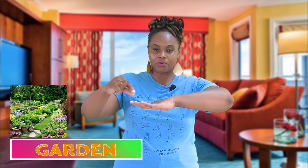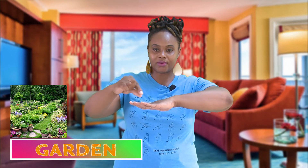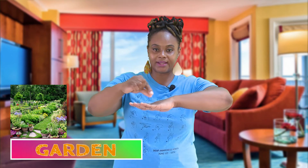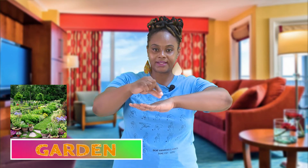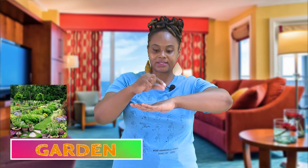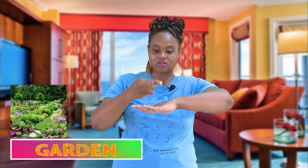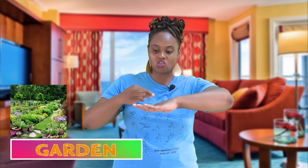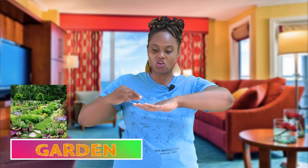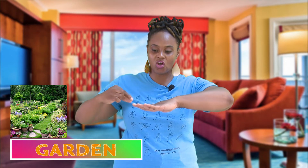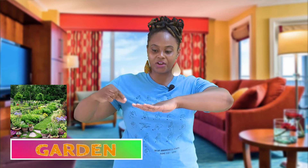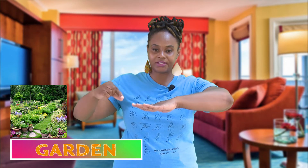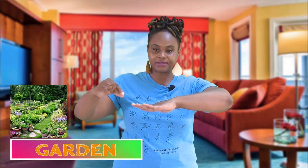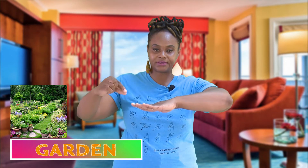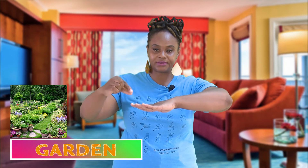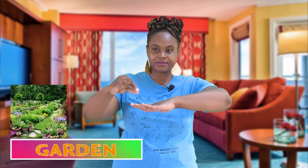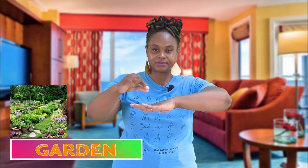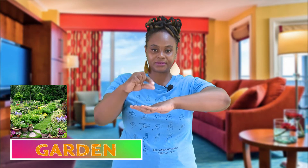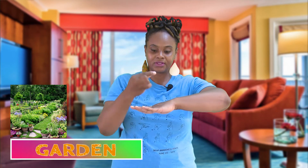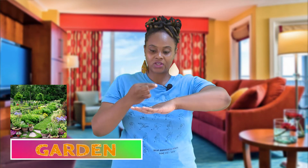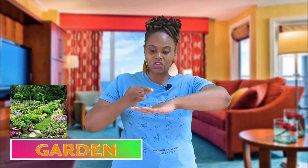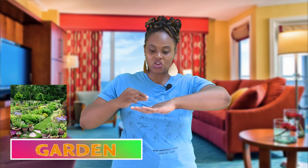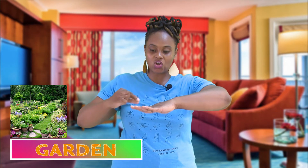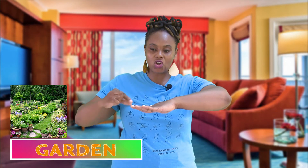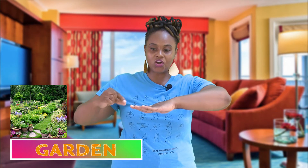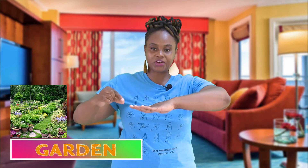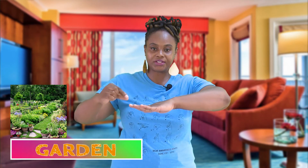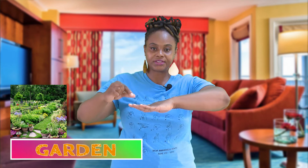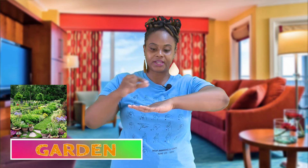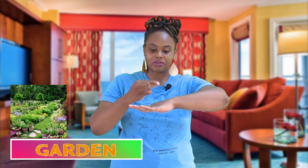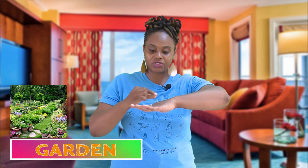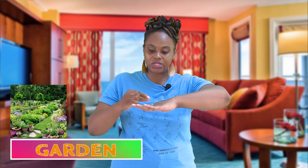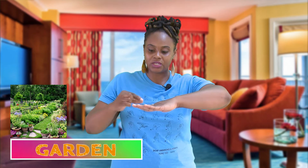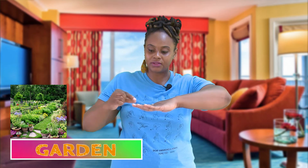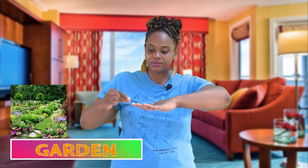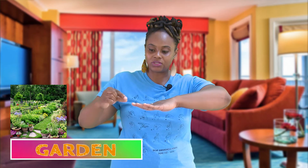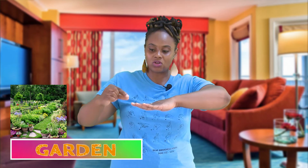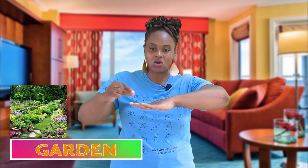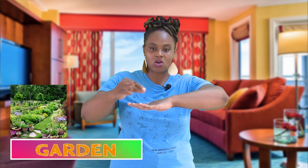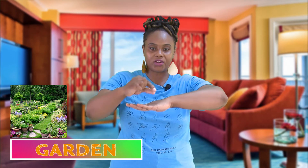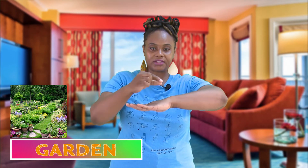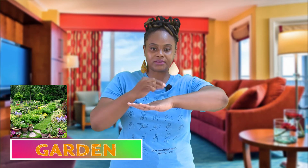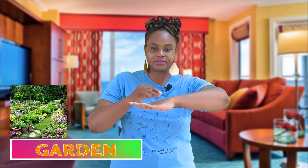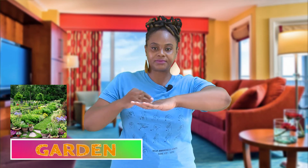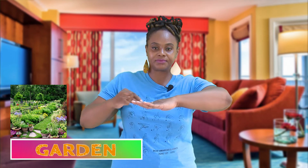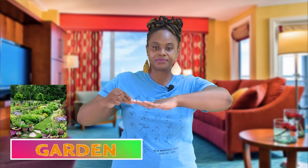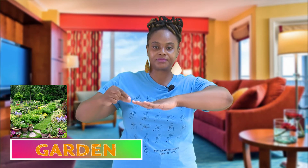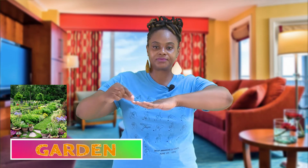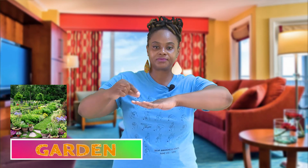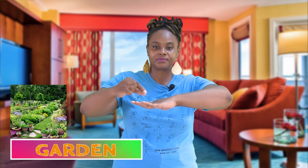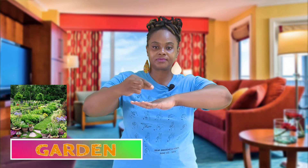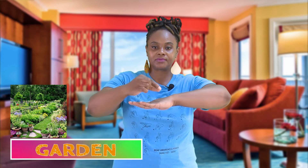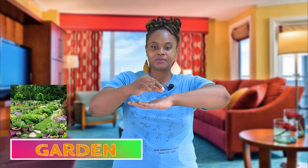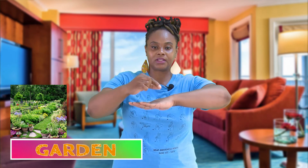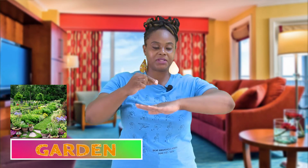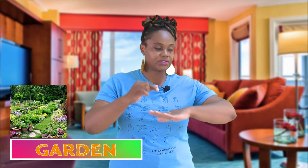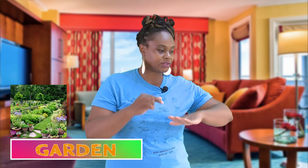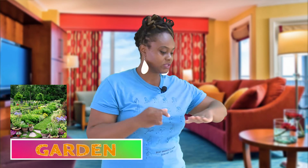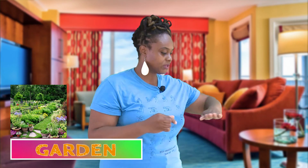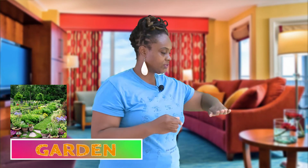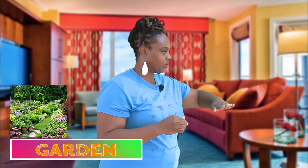around like that. Garden. Garden. Kind of shaking it. Garden. Let me turn this way so you